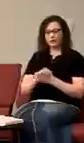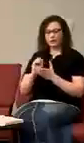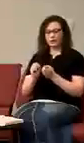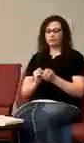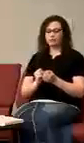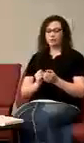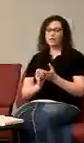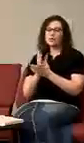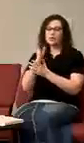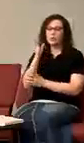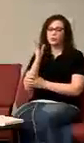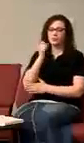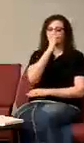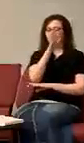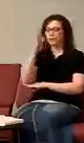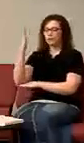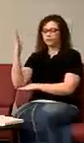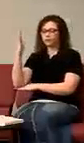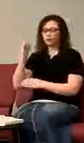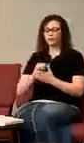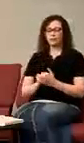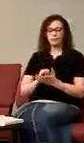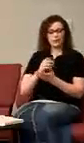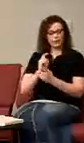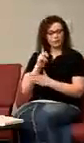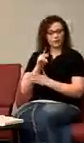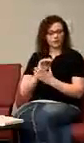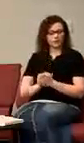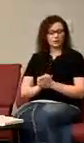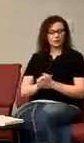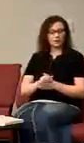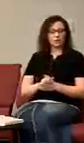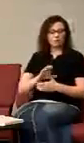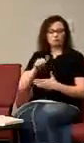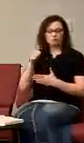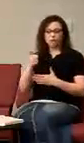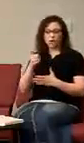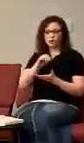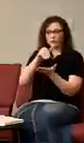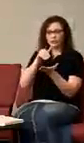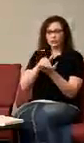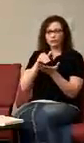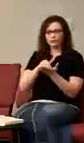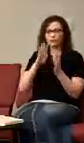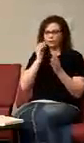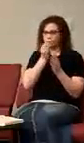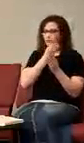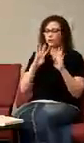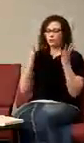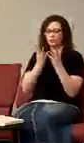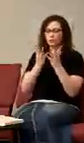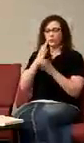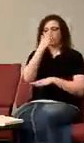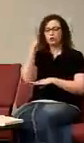is pleasant to the sight, and good for food, and the tree of life also in the midst of the garden, and the tree of knowledge of good and evil.